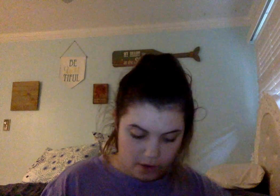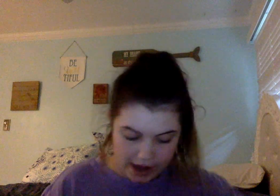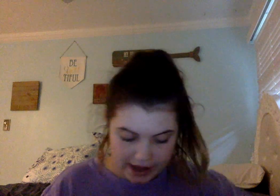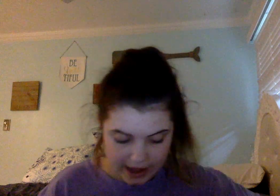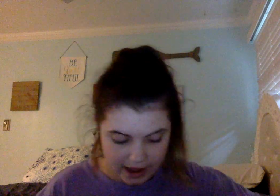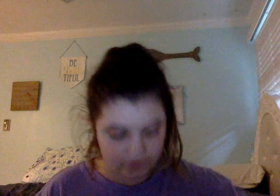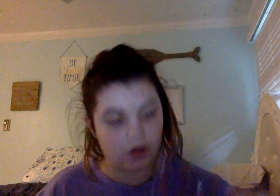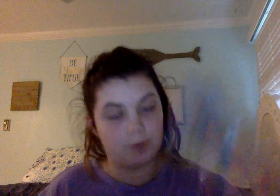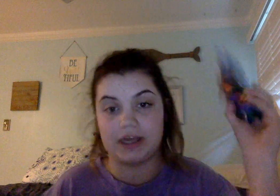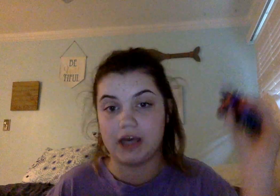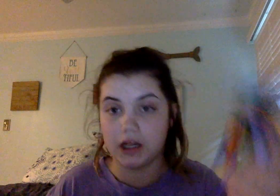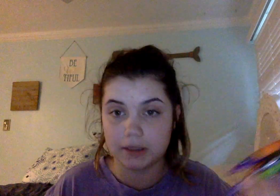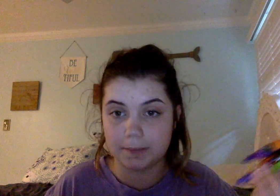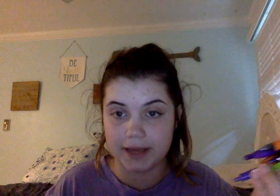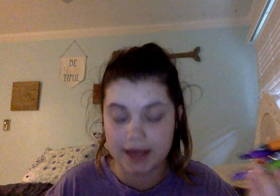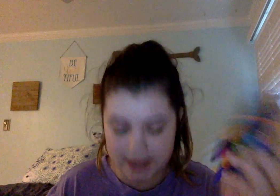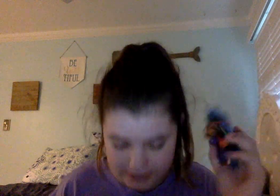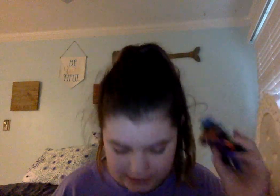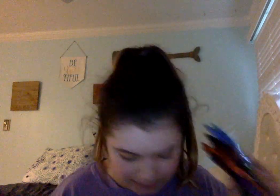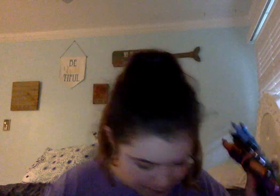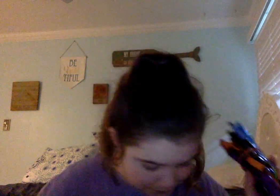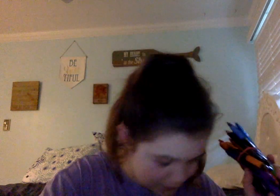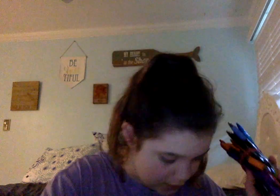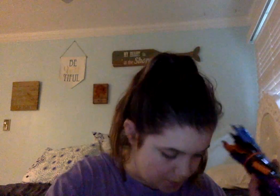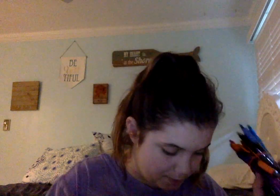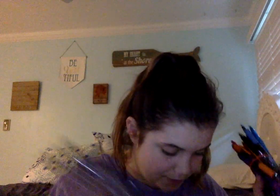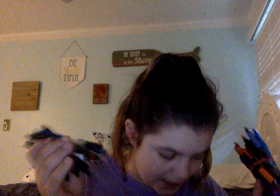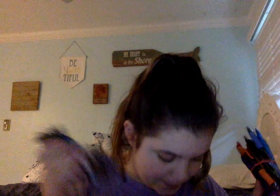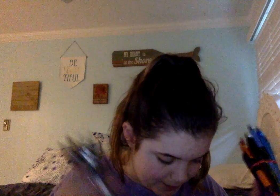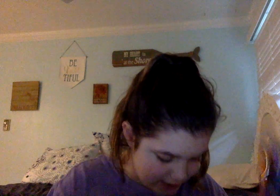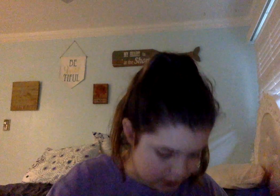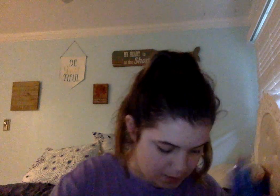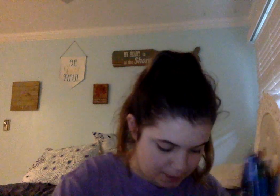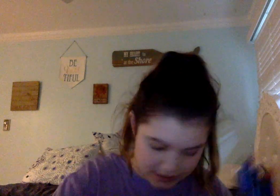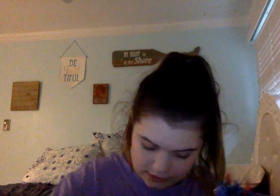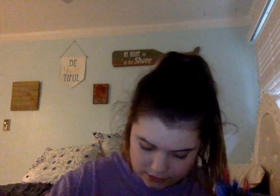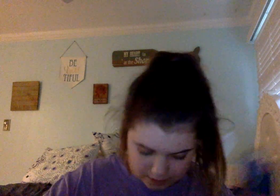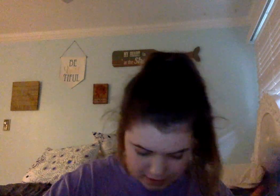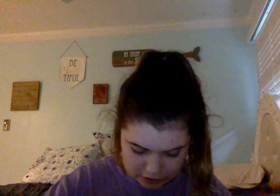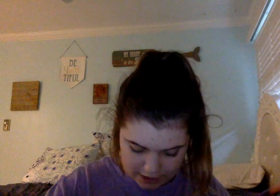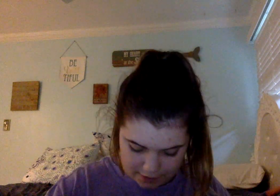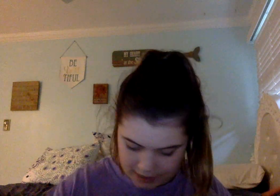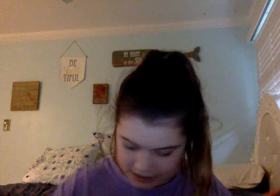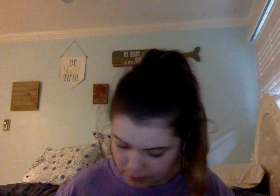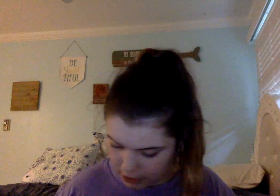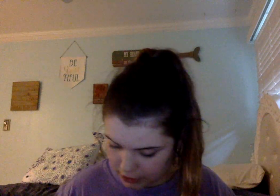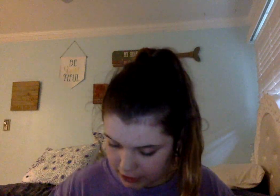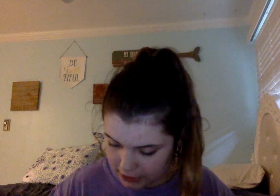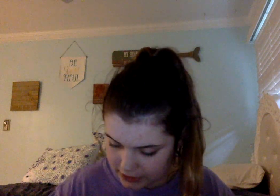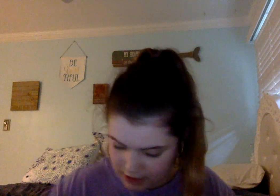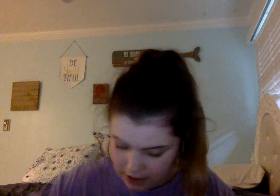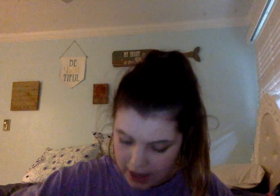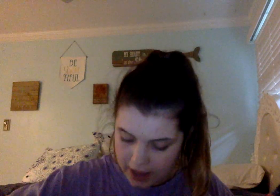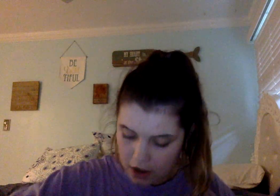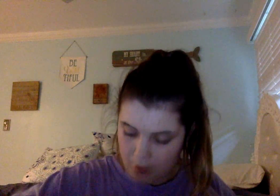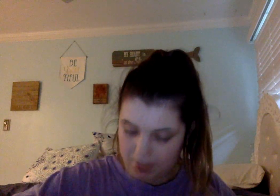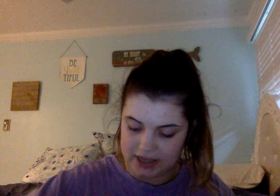I have all my colored pens, all my black pens, all my pencils, all my dry erase markers, all my